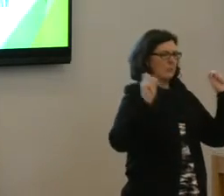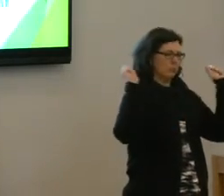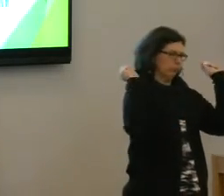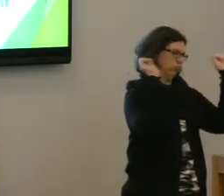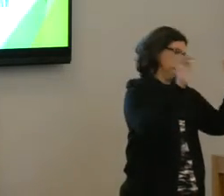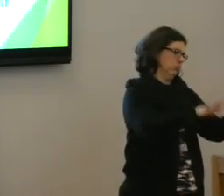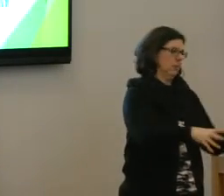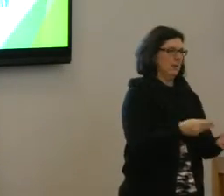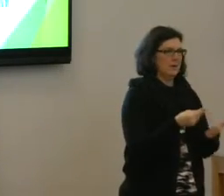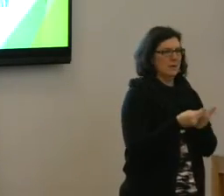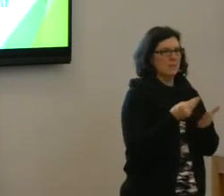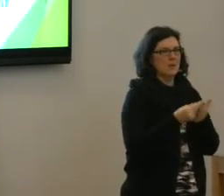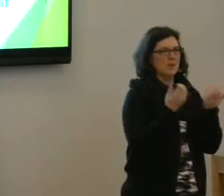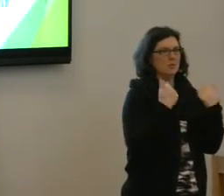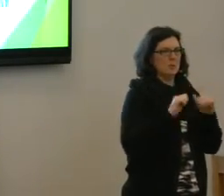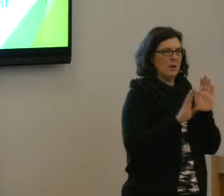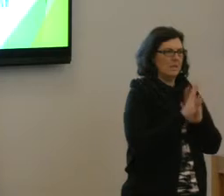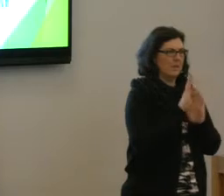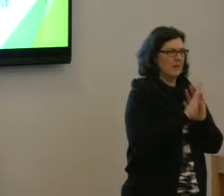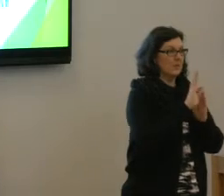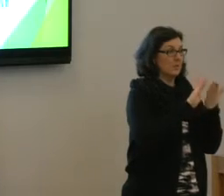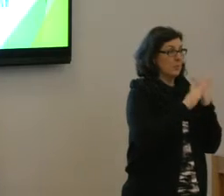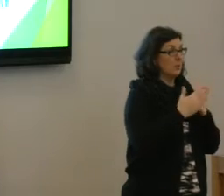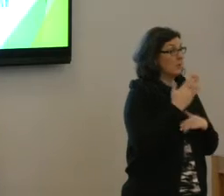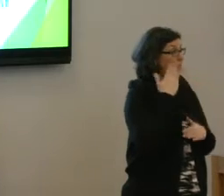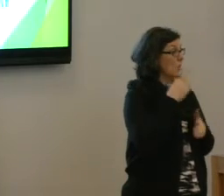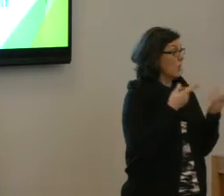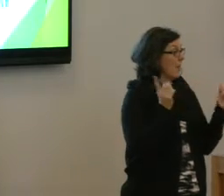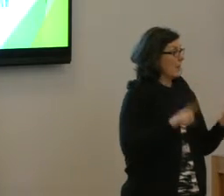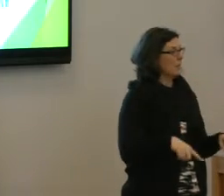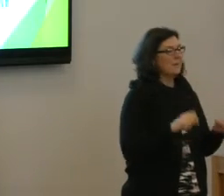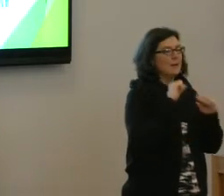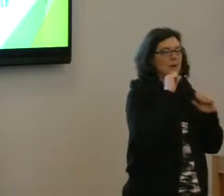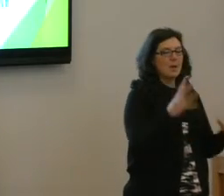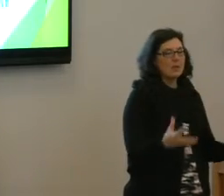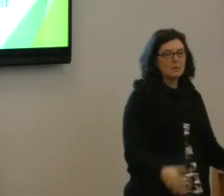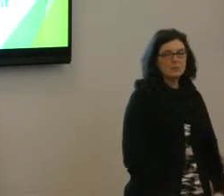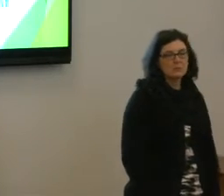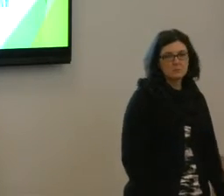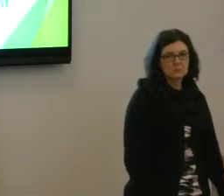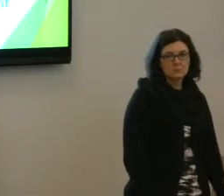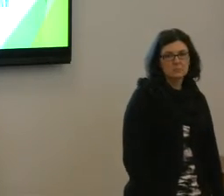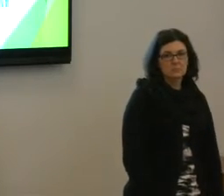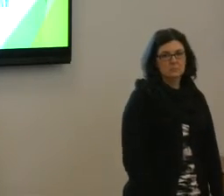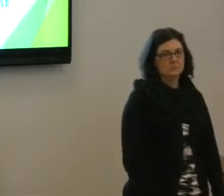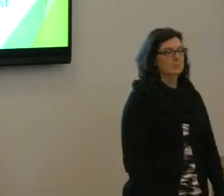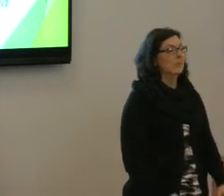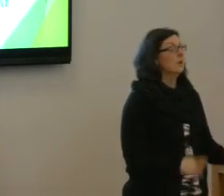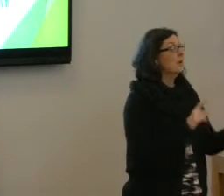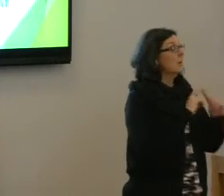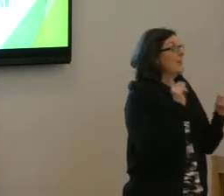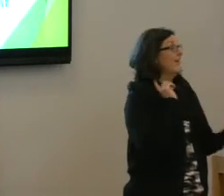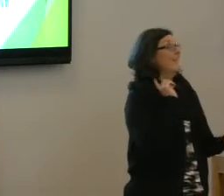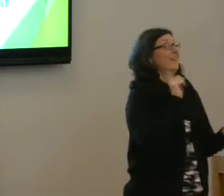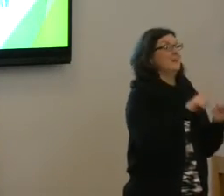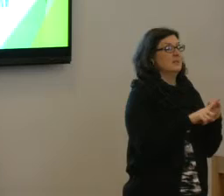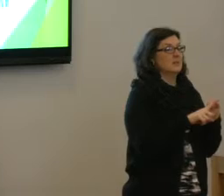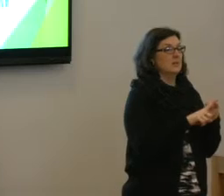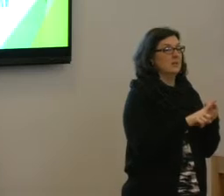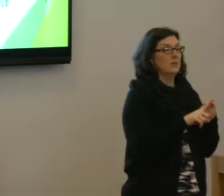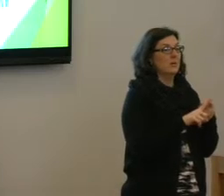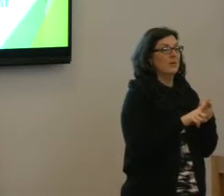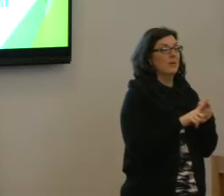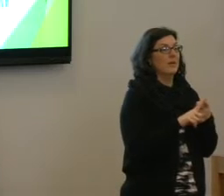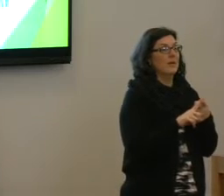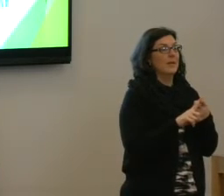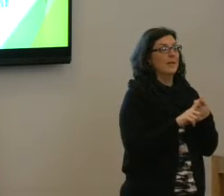of money into that community, and you know what would happen. Nothing would happen in the long run. But until the asset-based